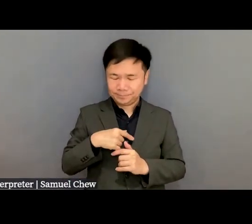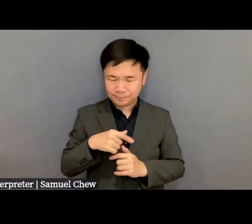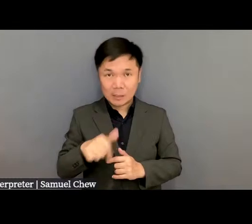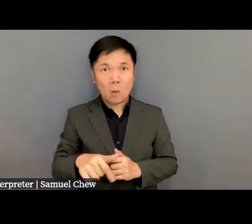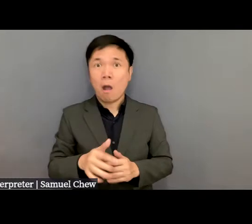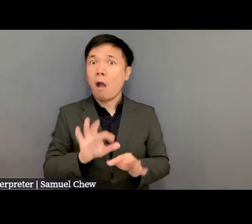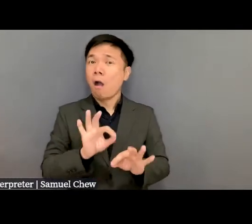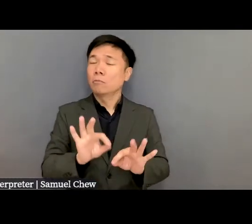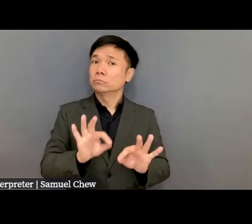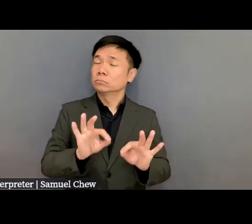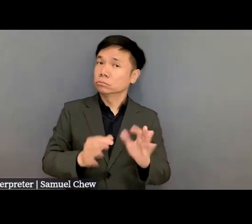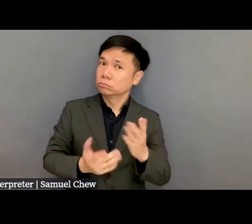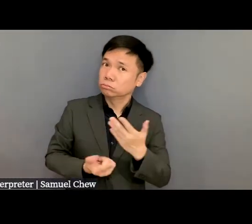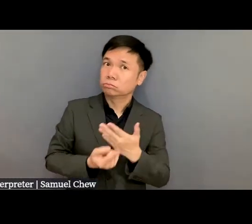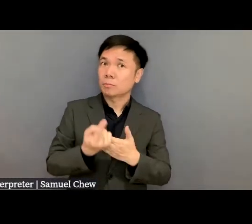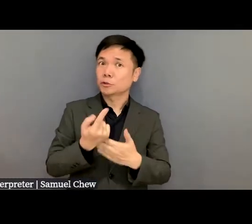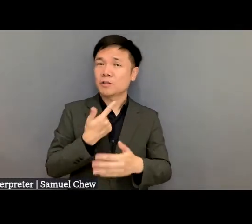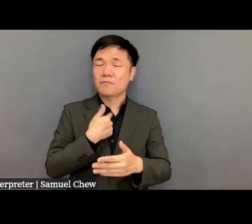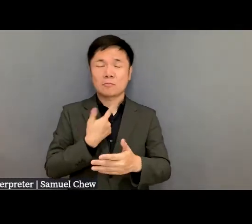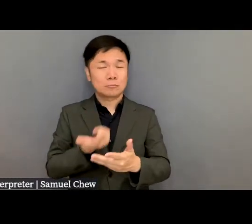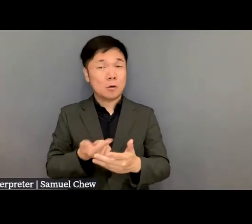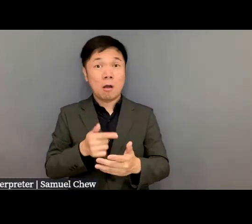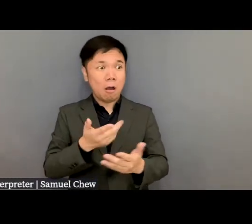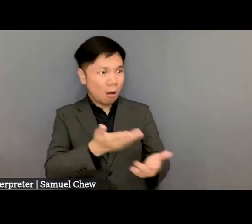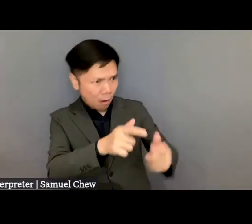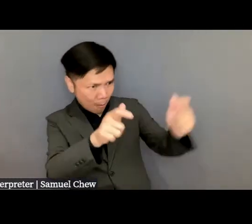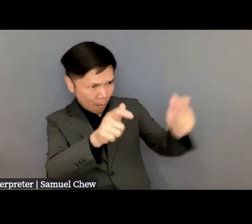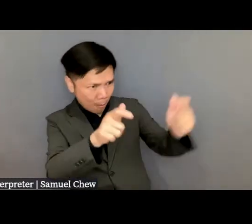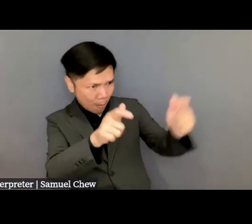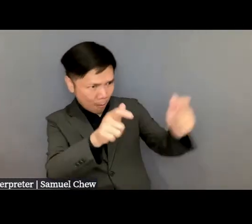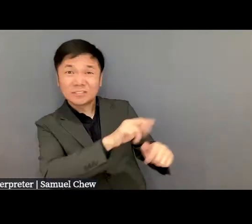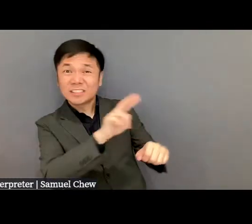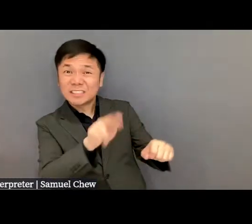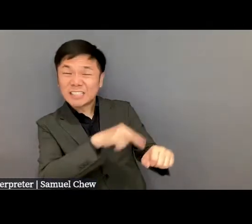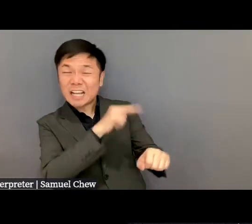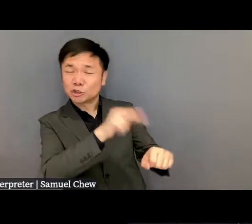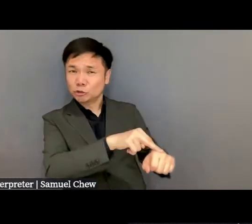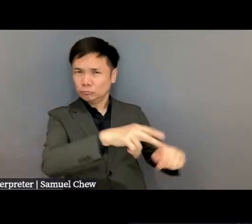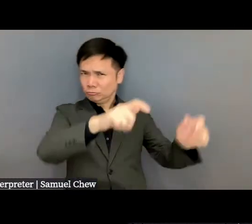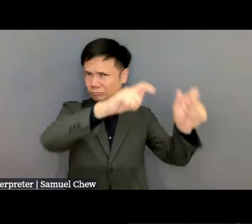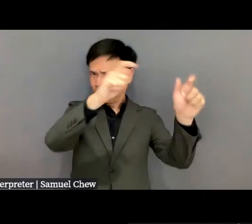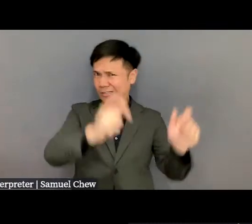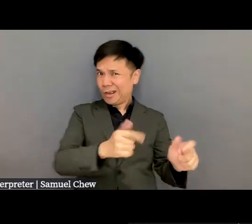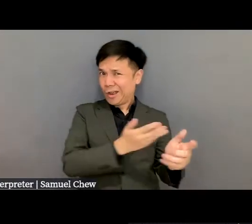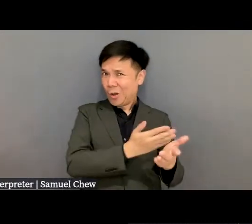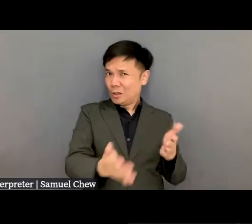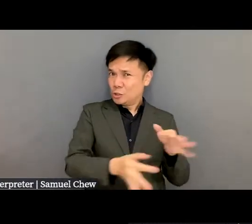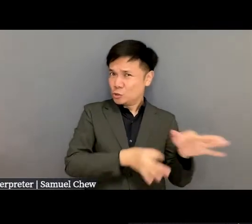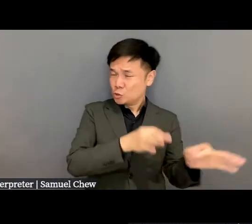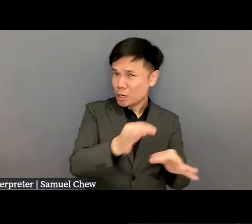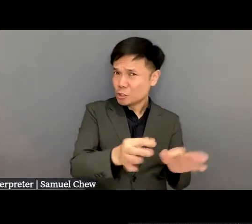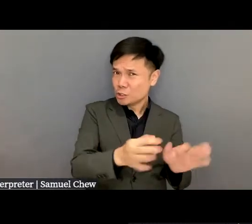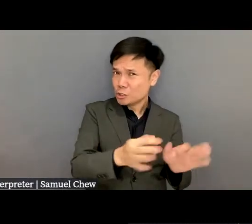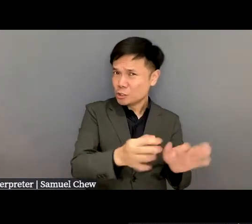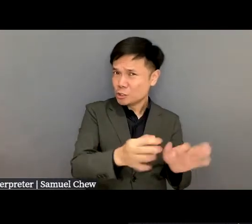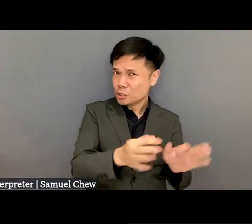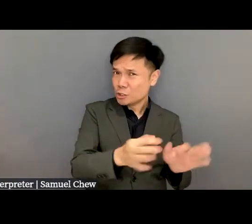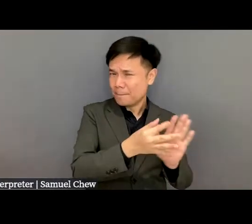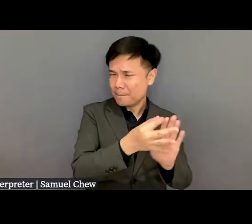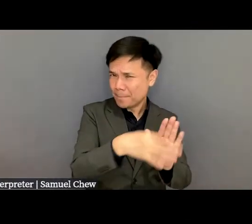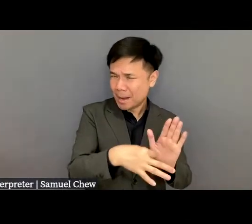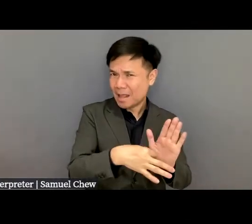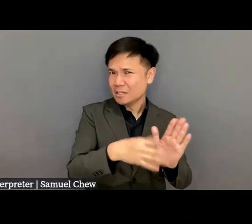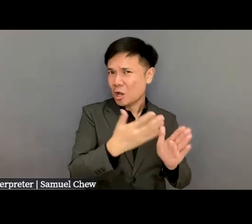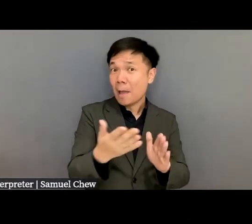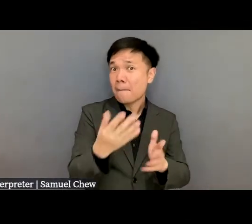us because this document is a national policy document. So the strategy, plans, resource allocation,